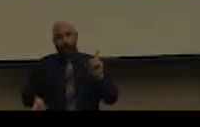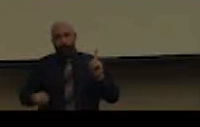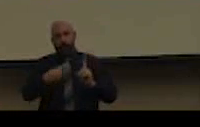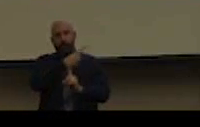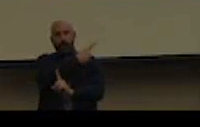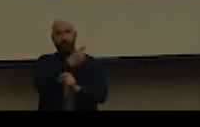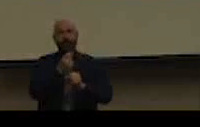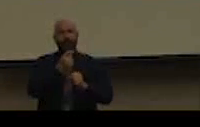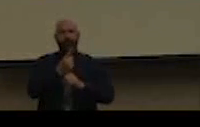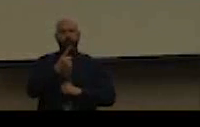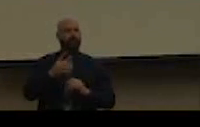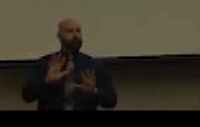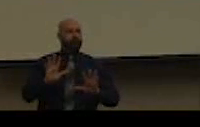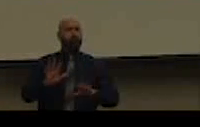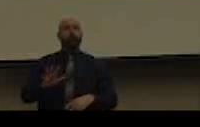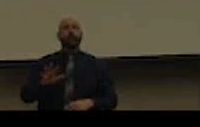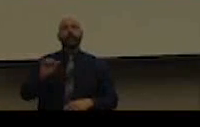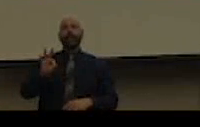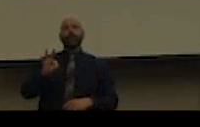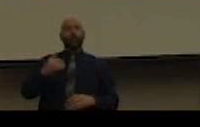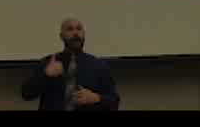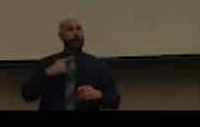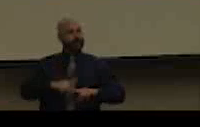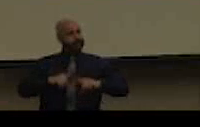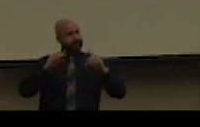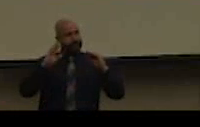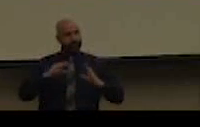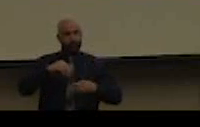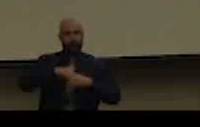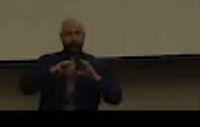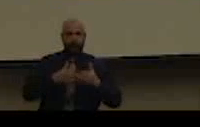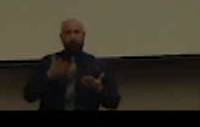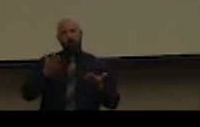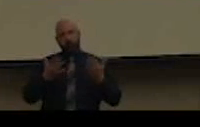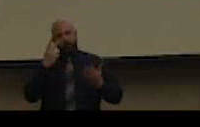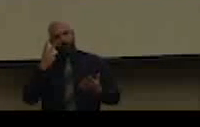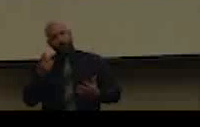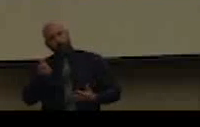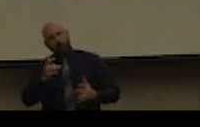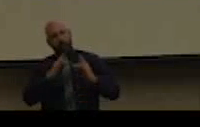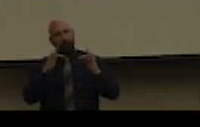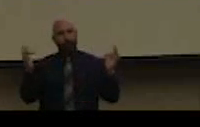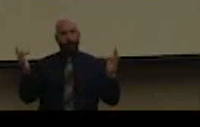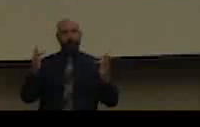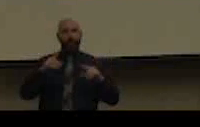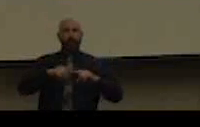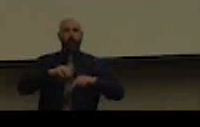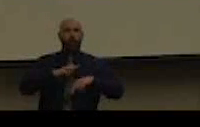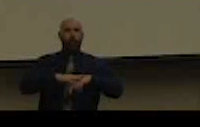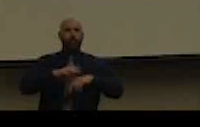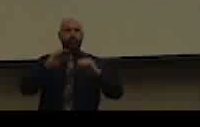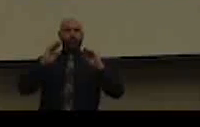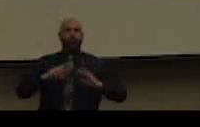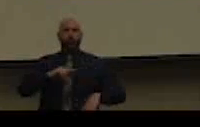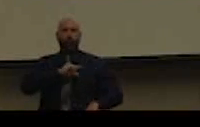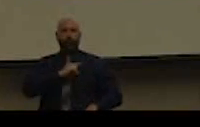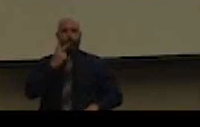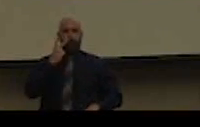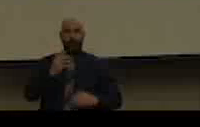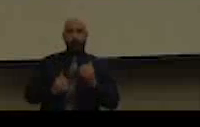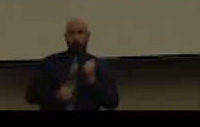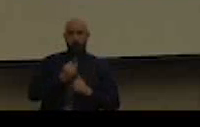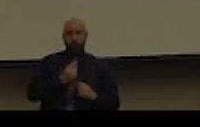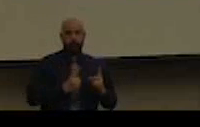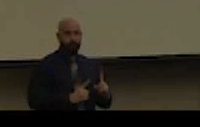different teacher in that classroom, you might see some variance depending on teacher quality. But you can see for most, they're moving